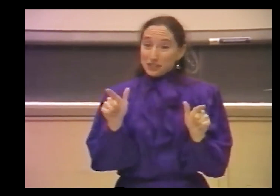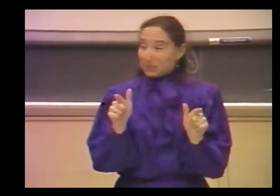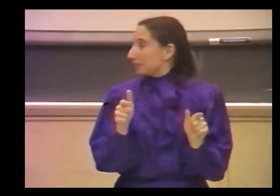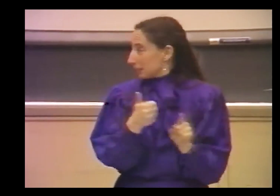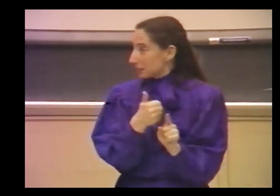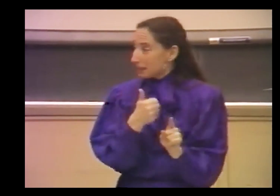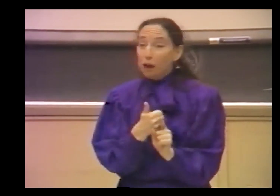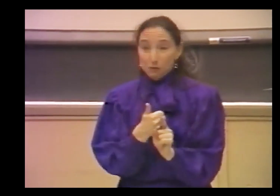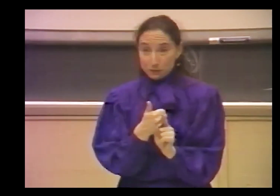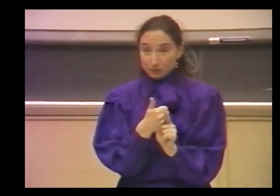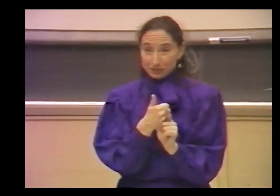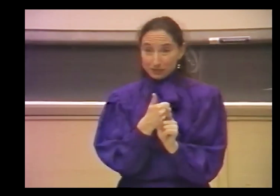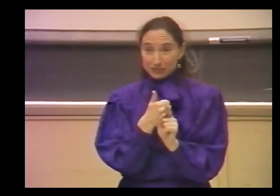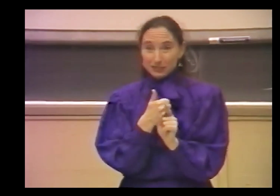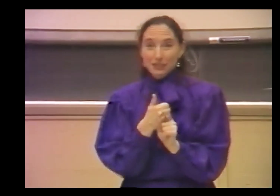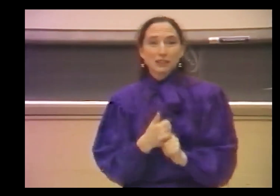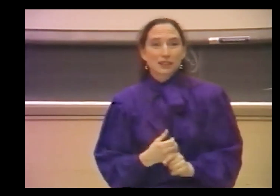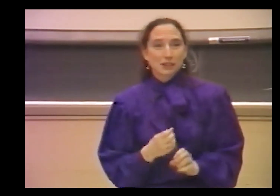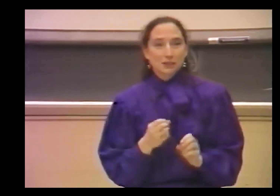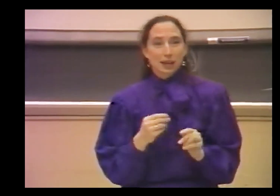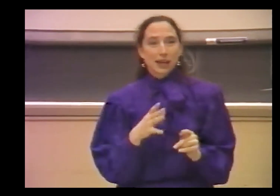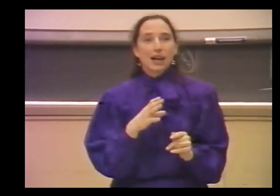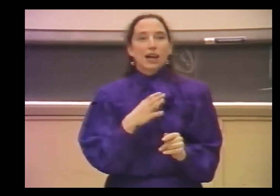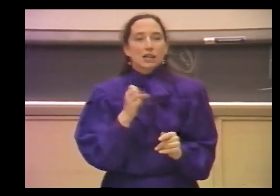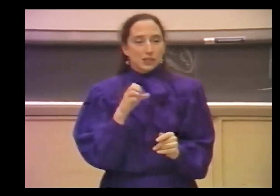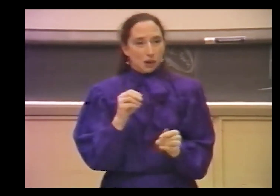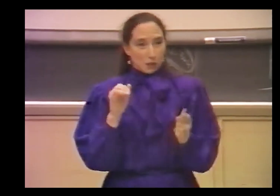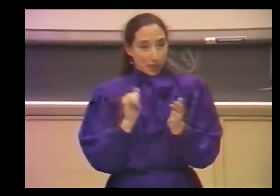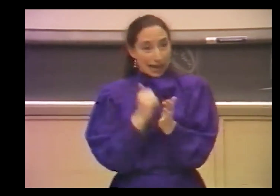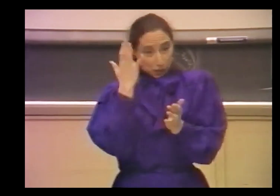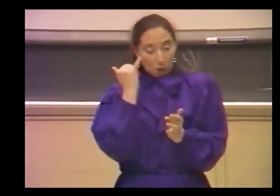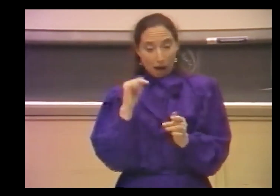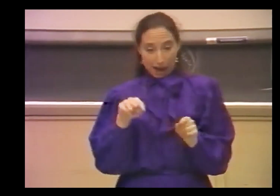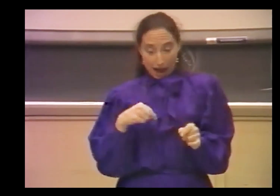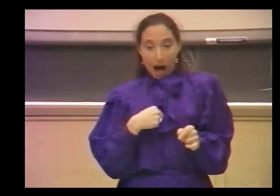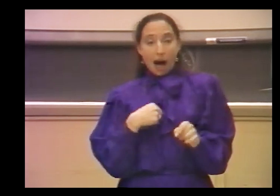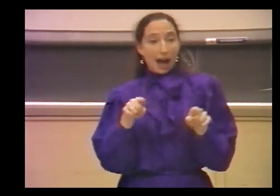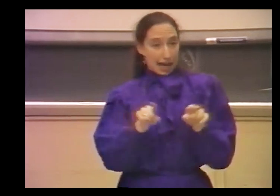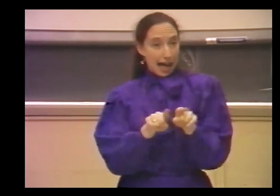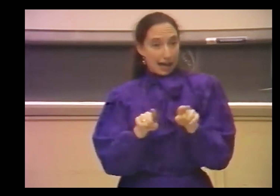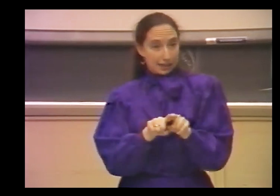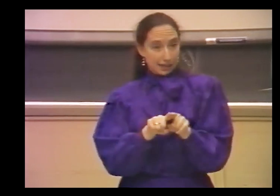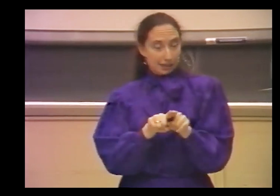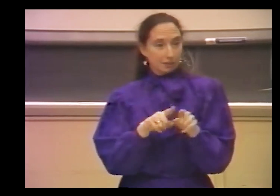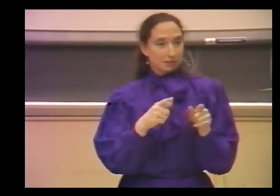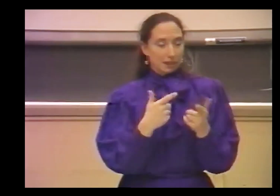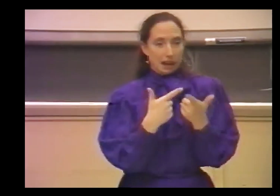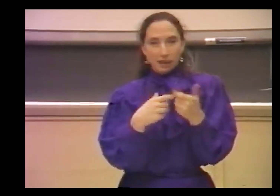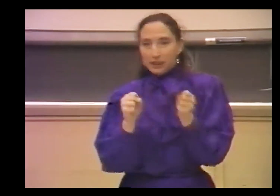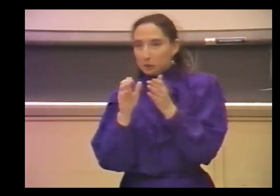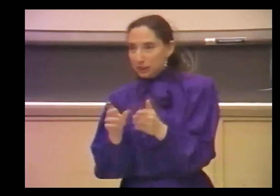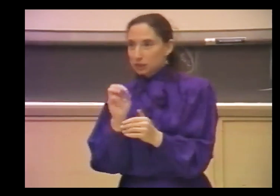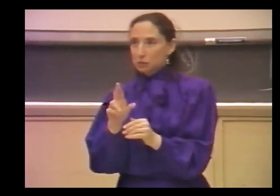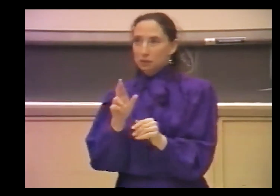language itself. Okay, so that's why I, as a linguist or